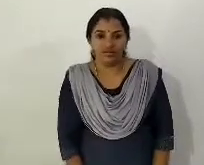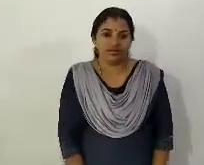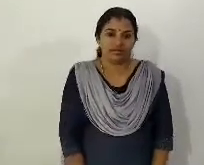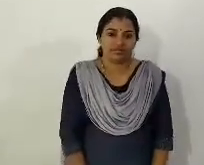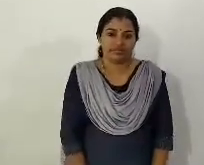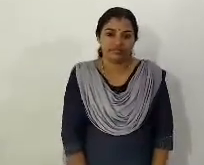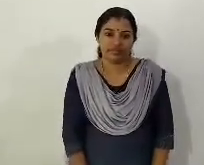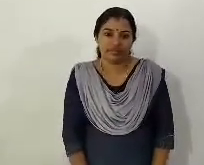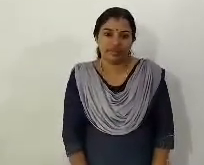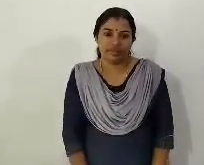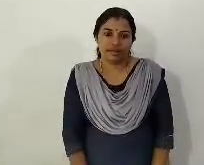images,